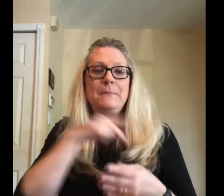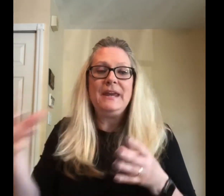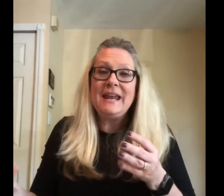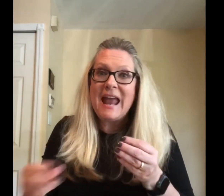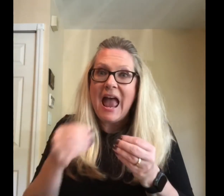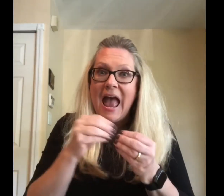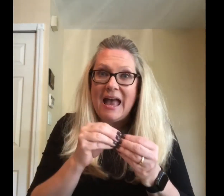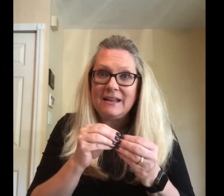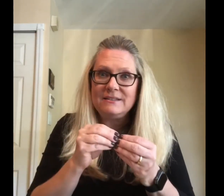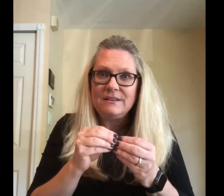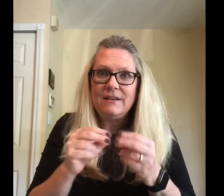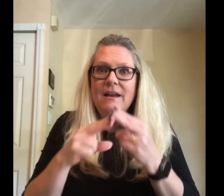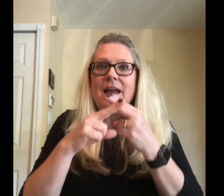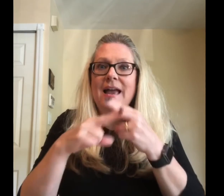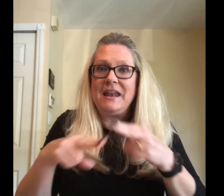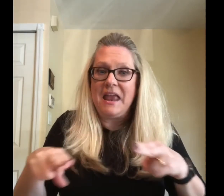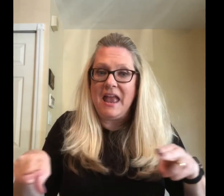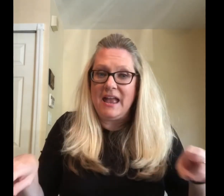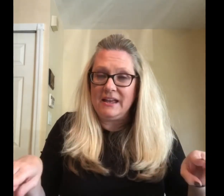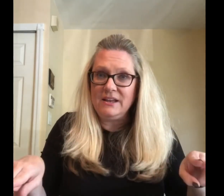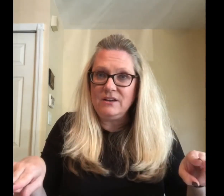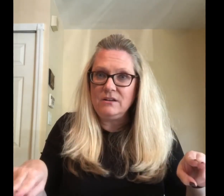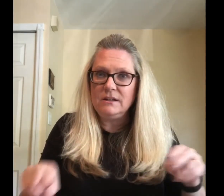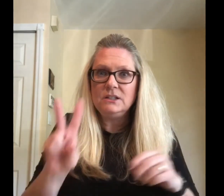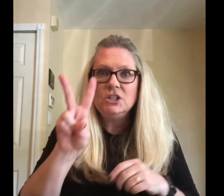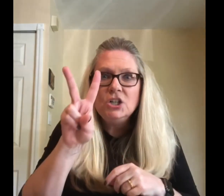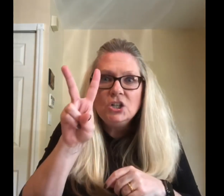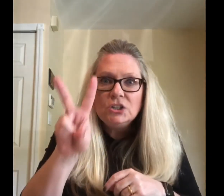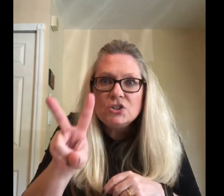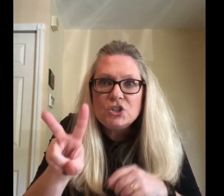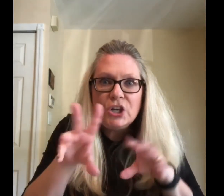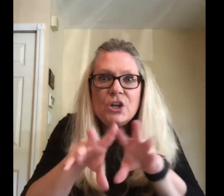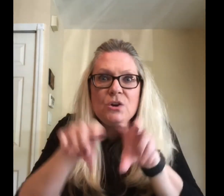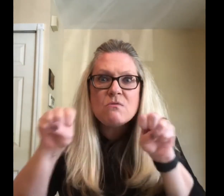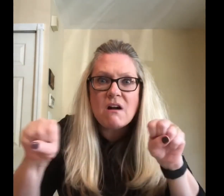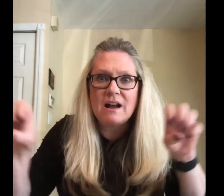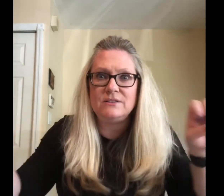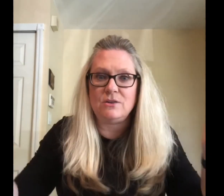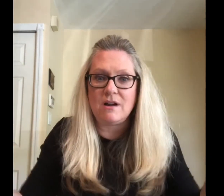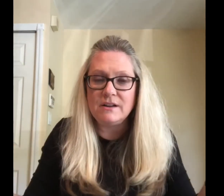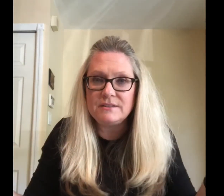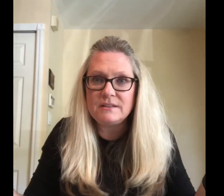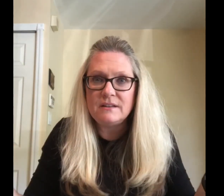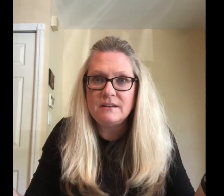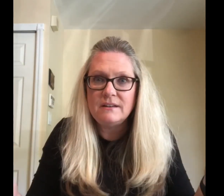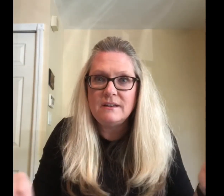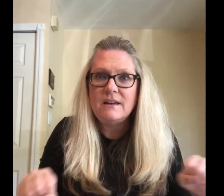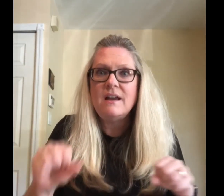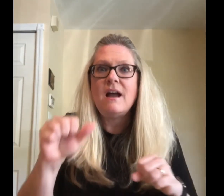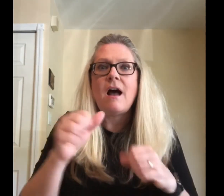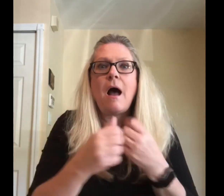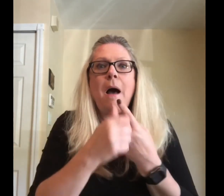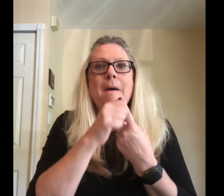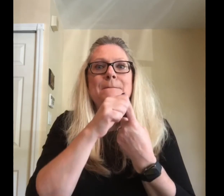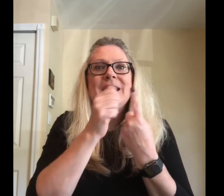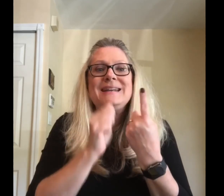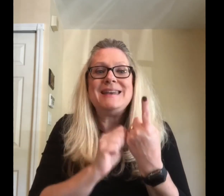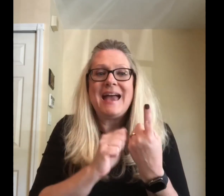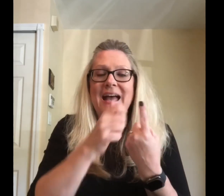Pete adds an egg, 2 hot dogs, a banana,